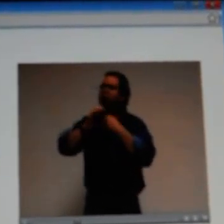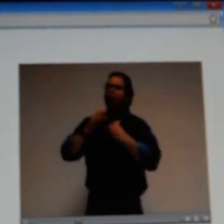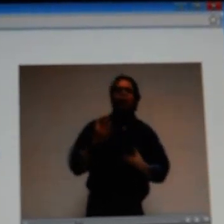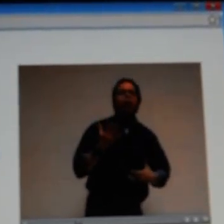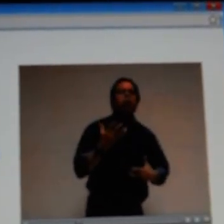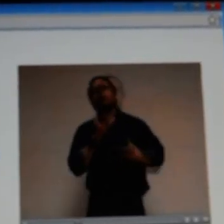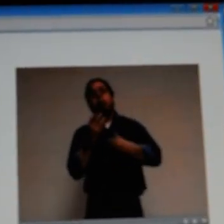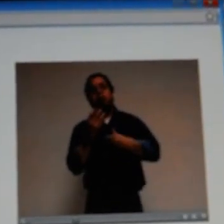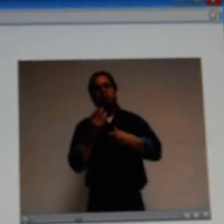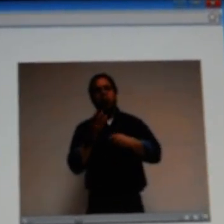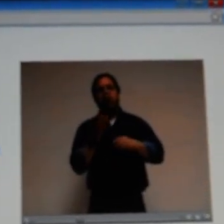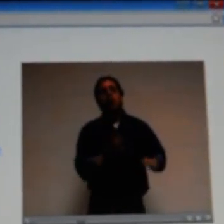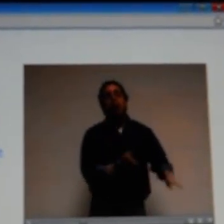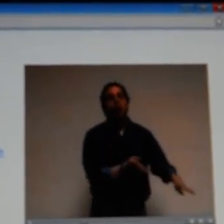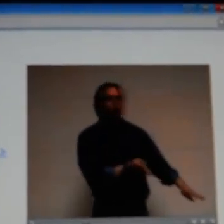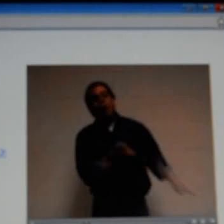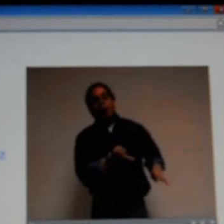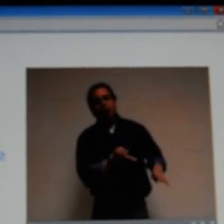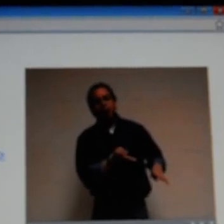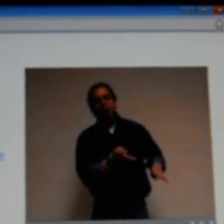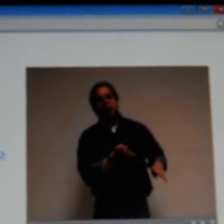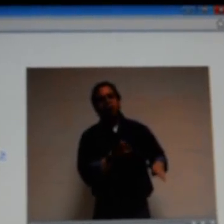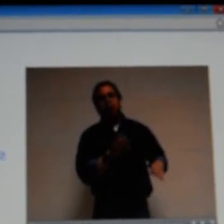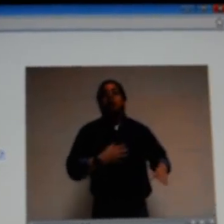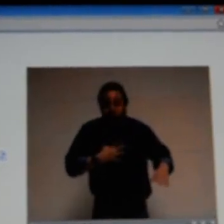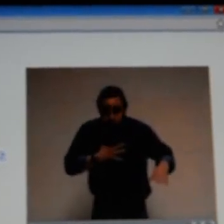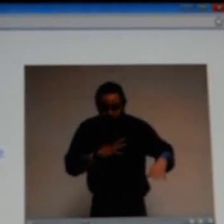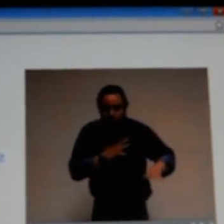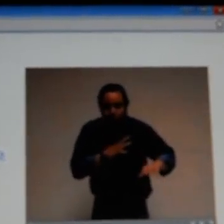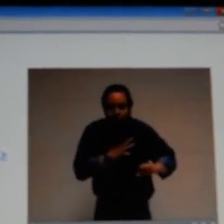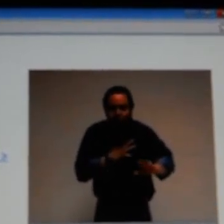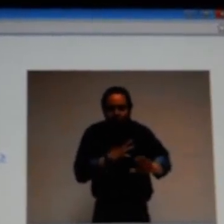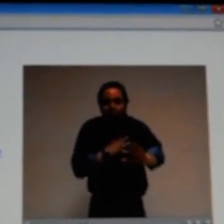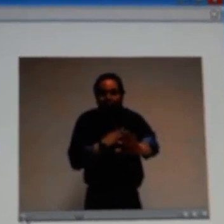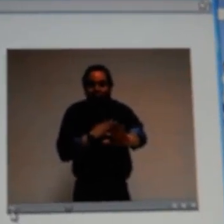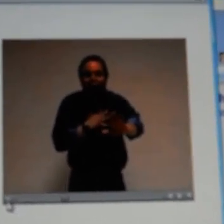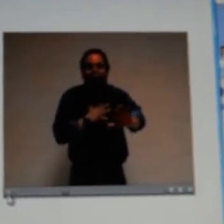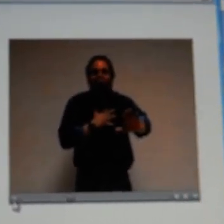And then suddenly it's like a rock gets caught in his arteries, a big clot.